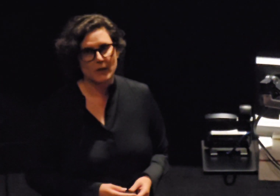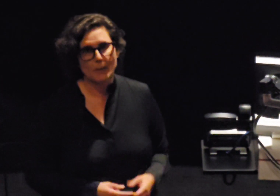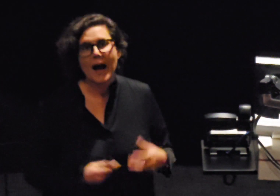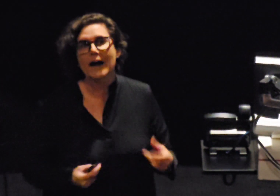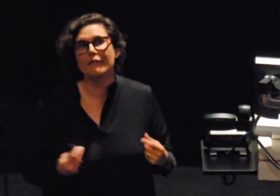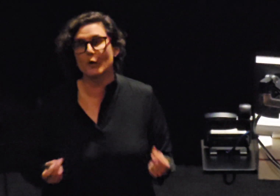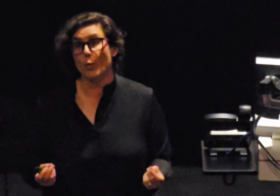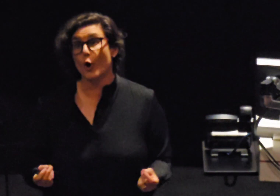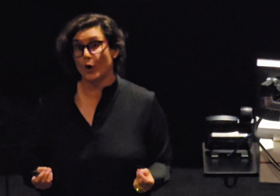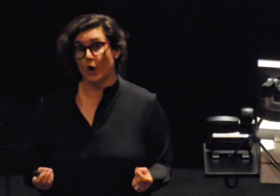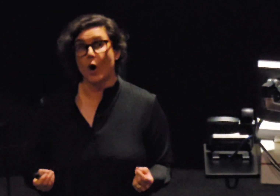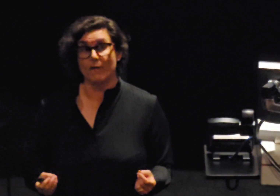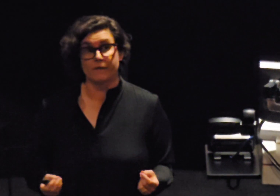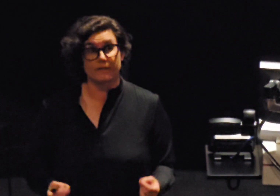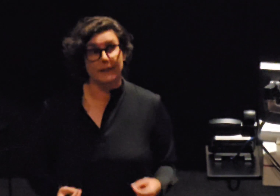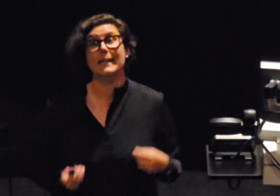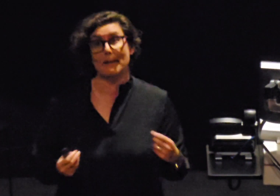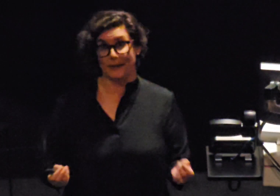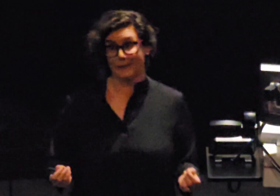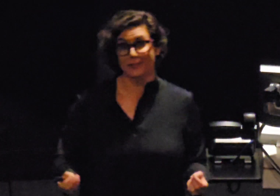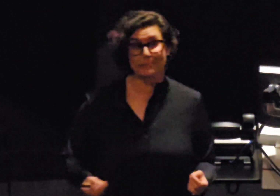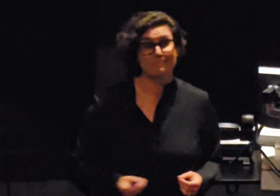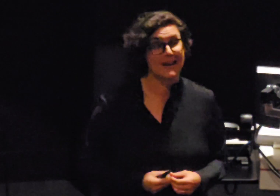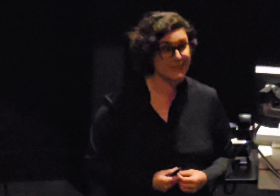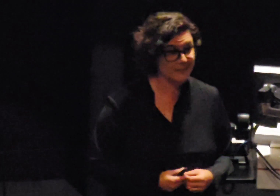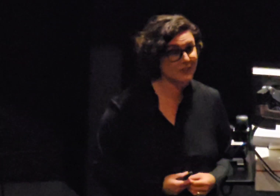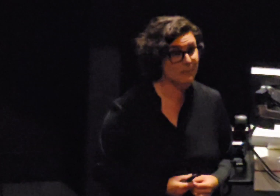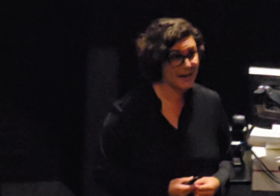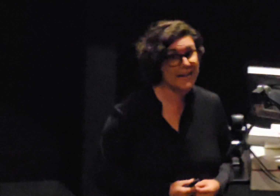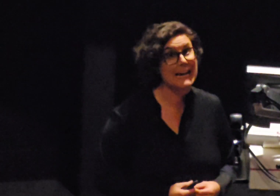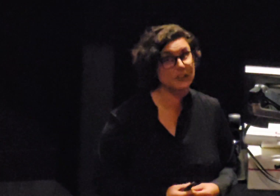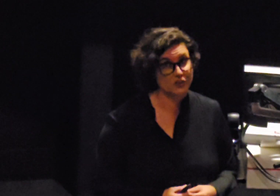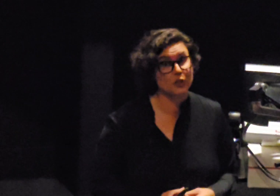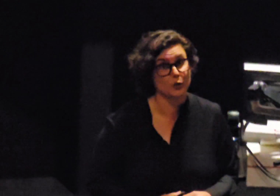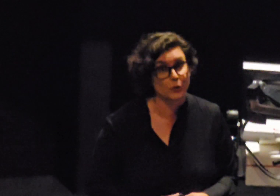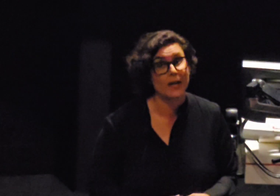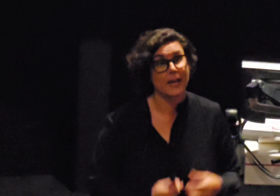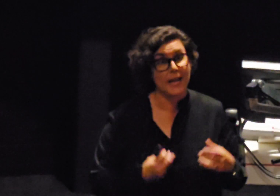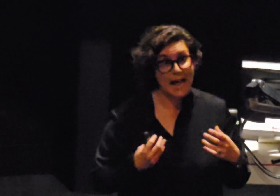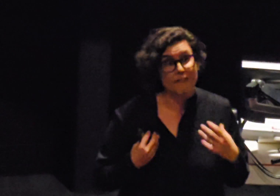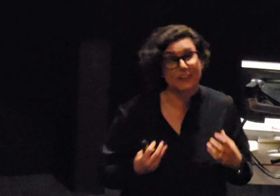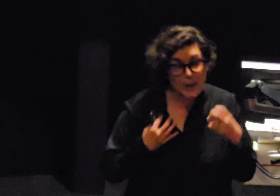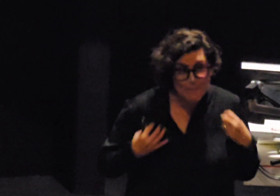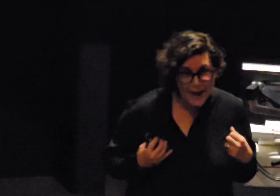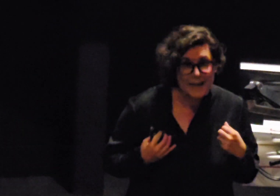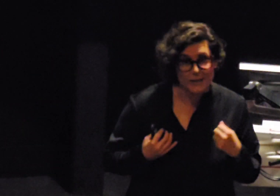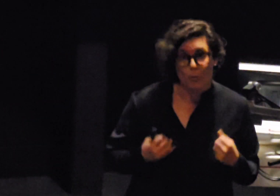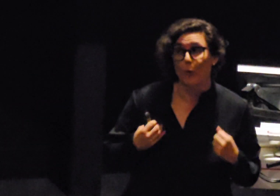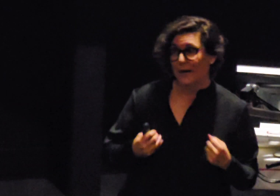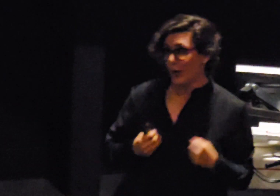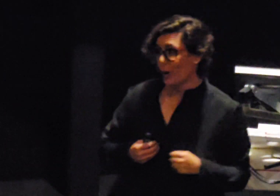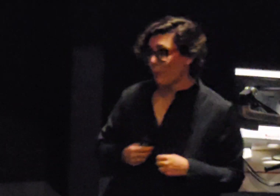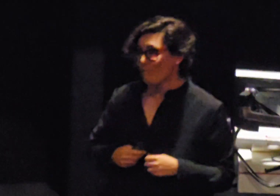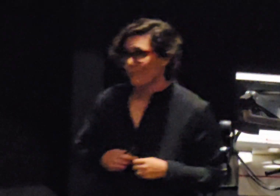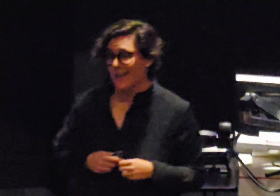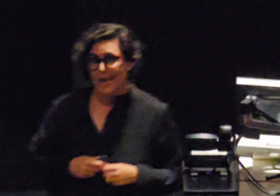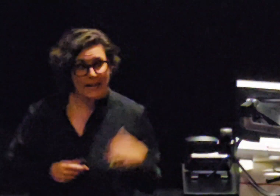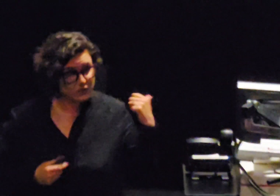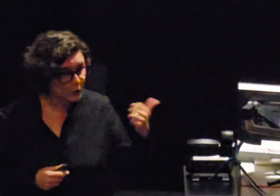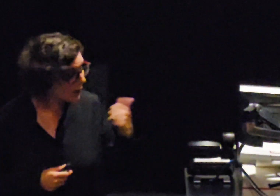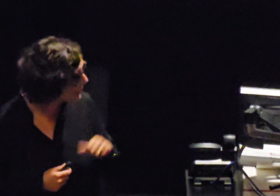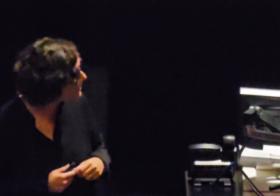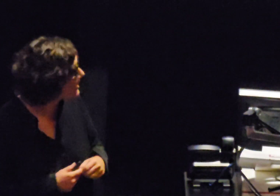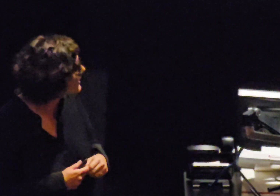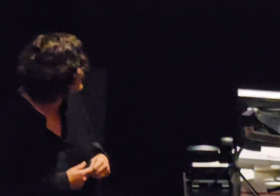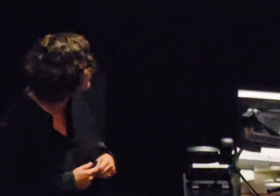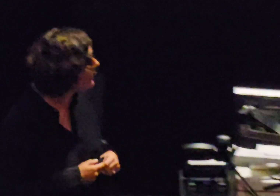And part of the work of capitalism in this domain is to have us abandon what we know.